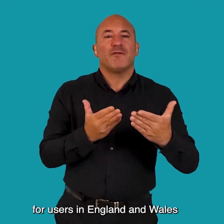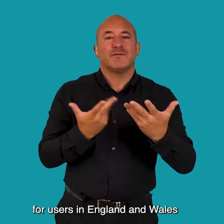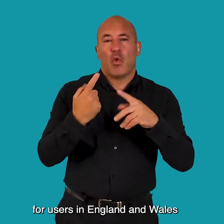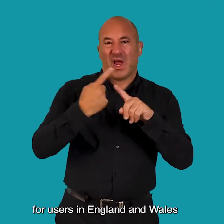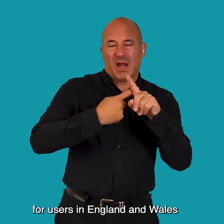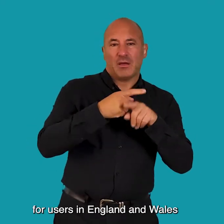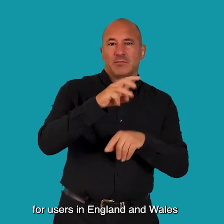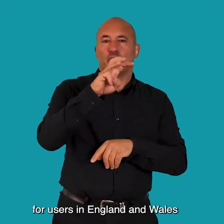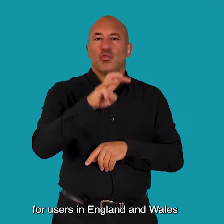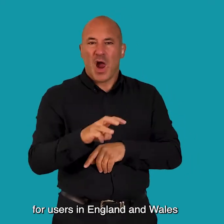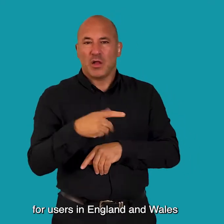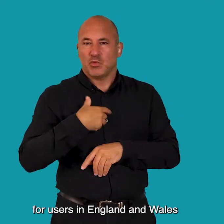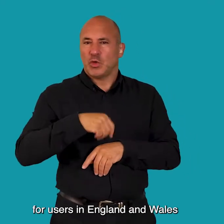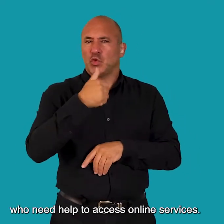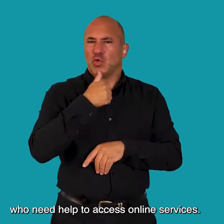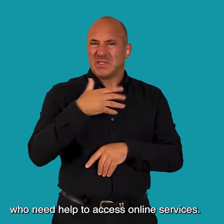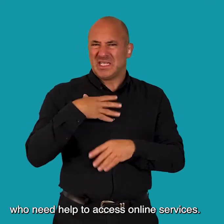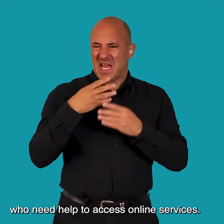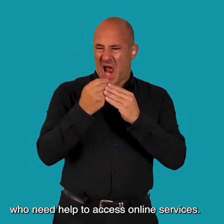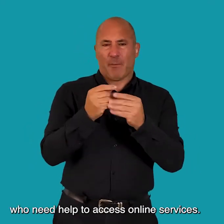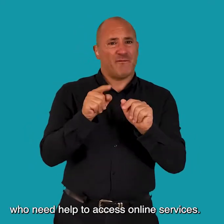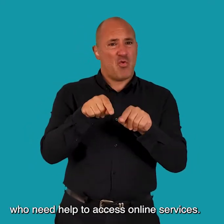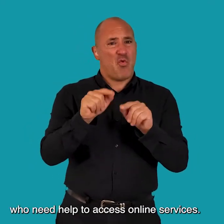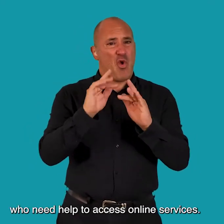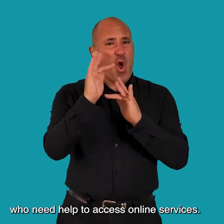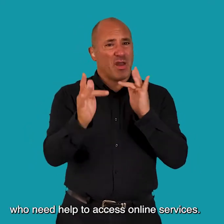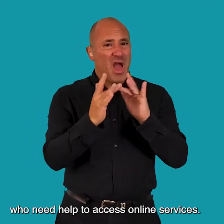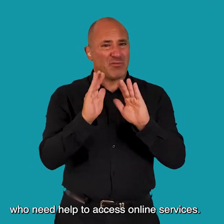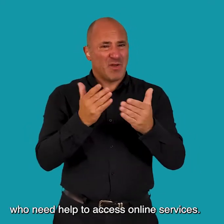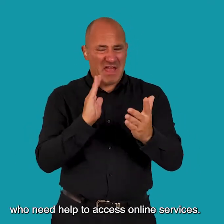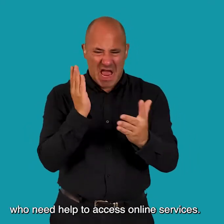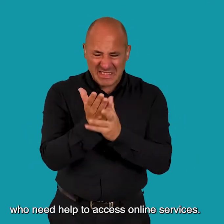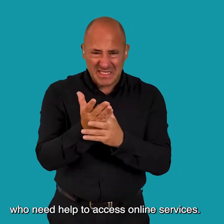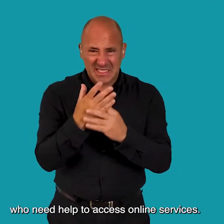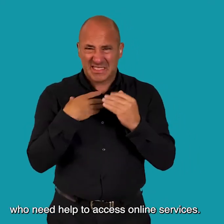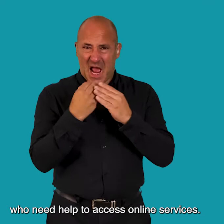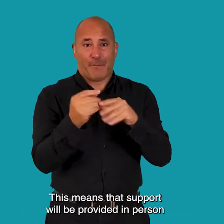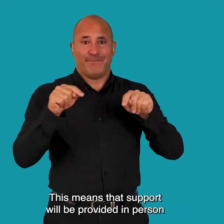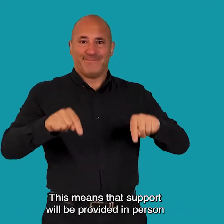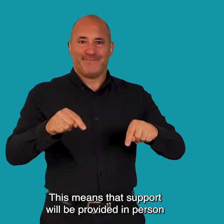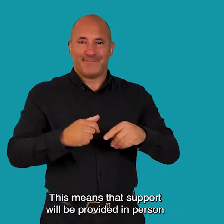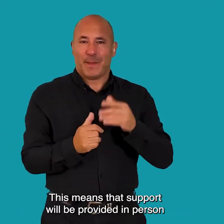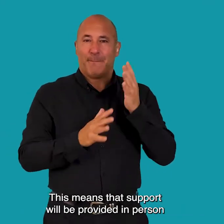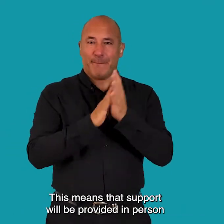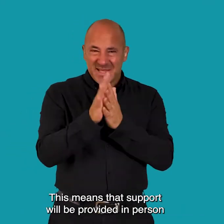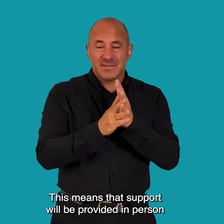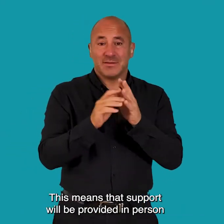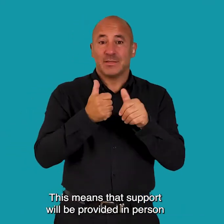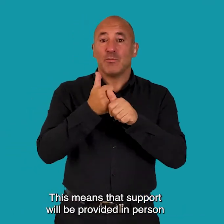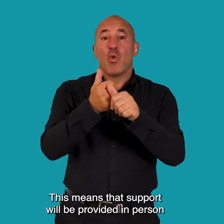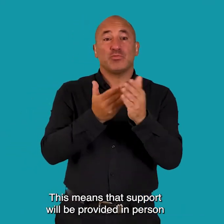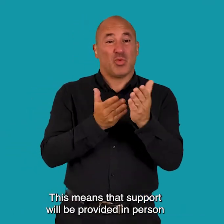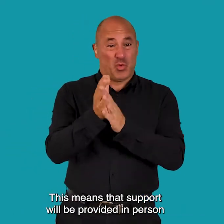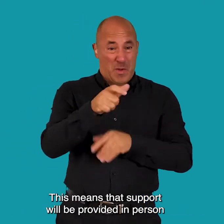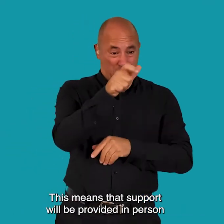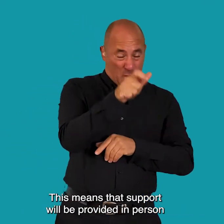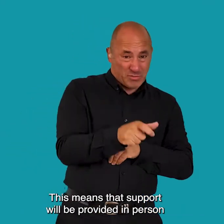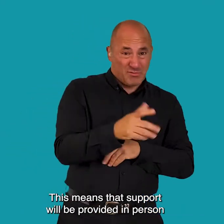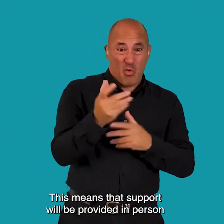users in England and Wales who need help to access online services. This means that support will be provided in person